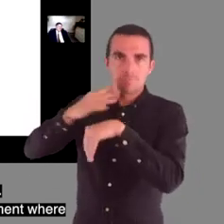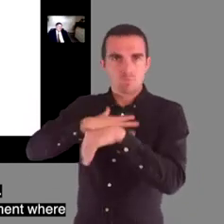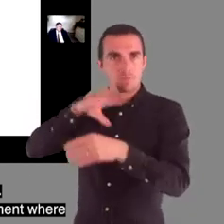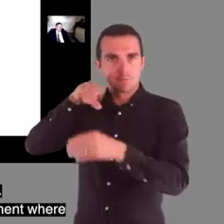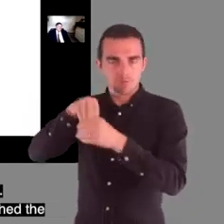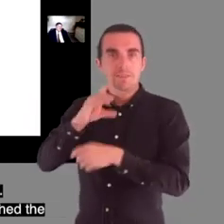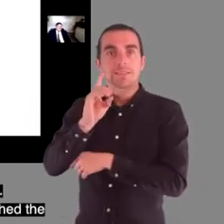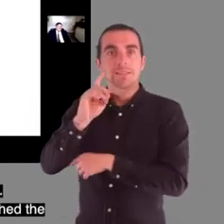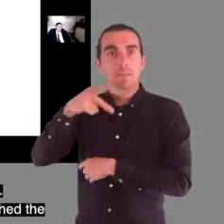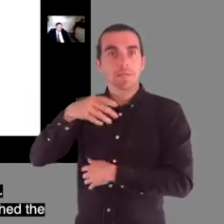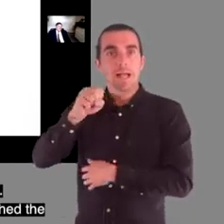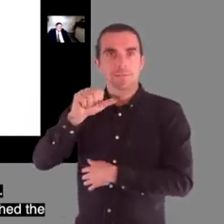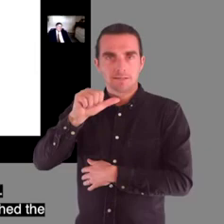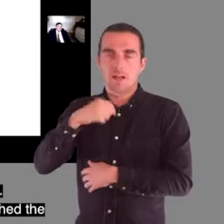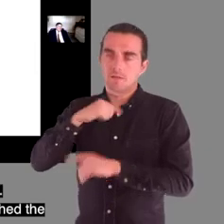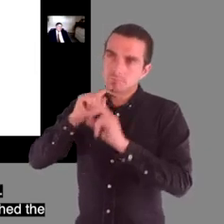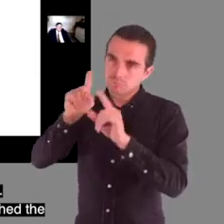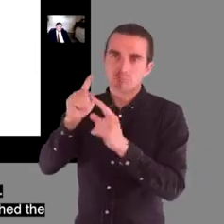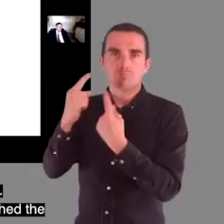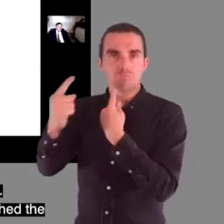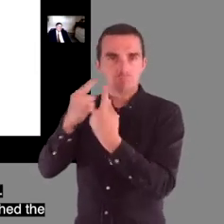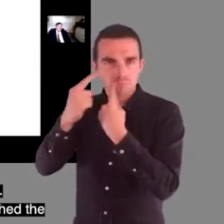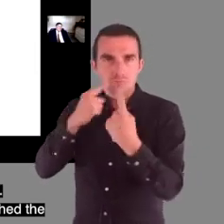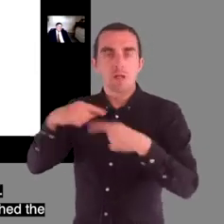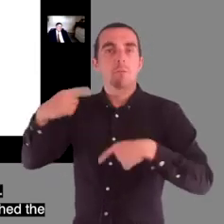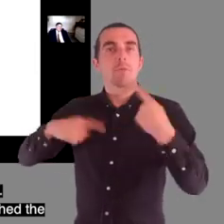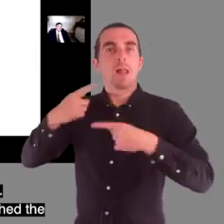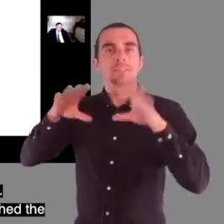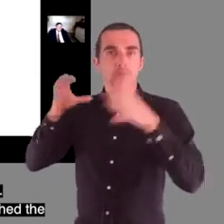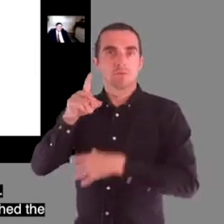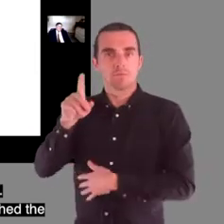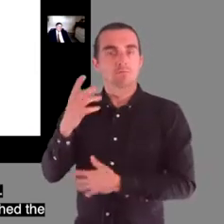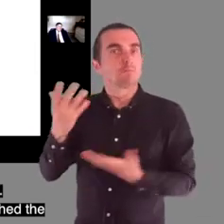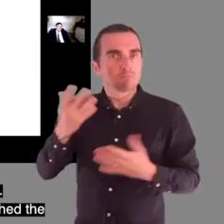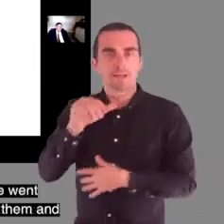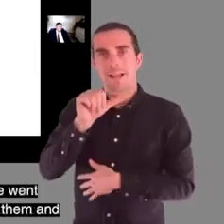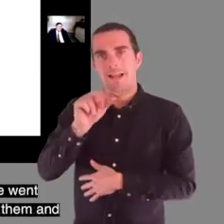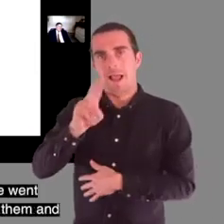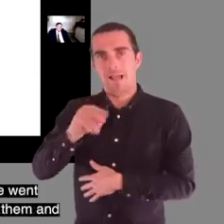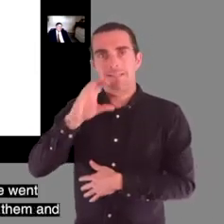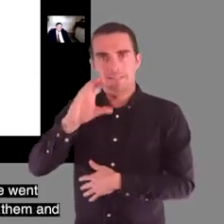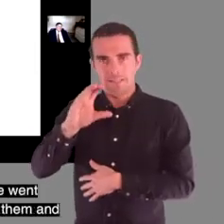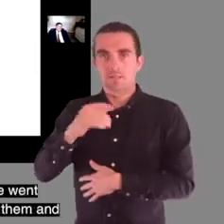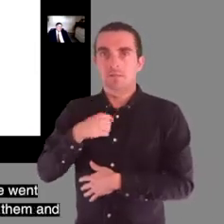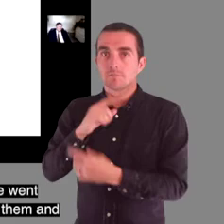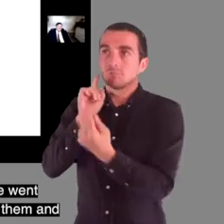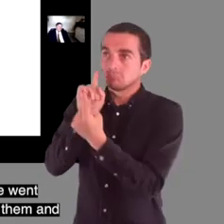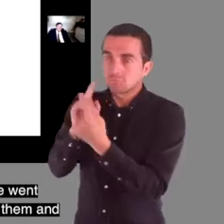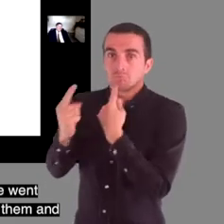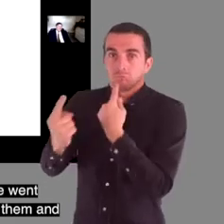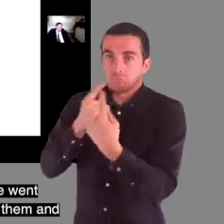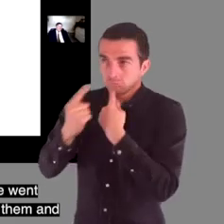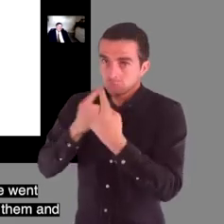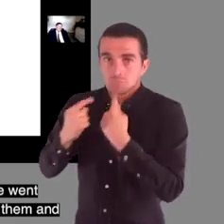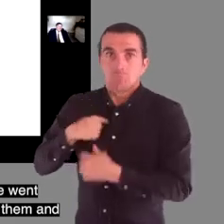we insisted to participate. First of all, as DPSA, we went and approached the political party, which is